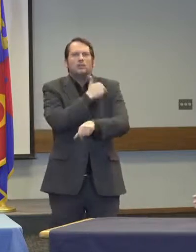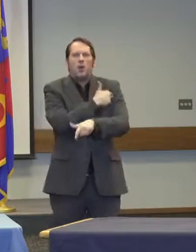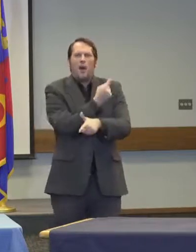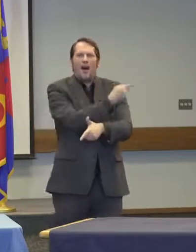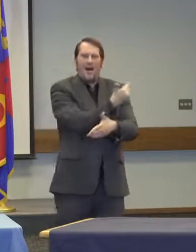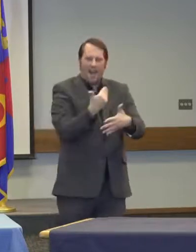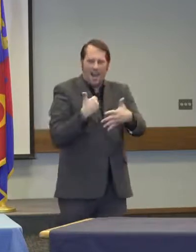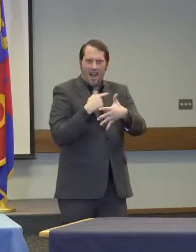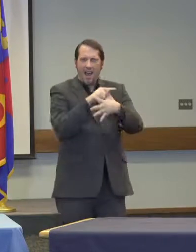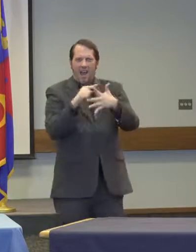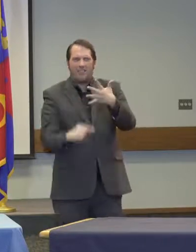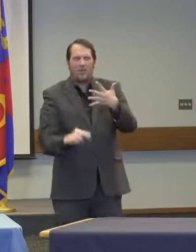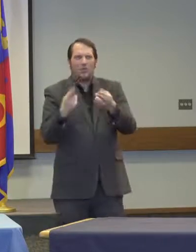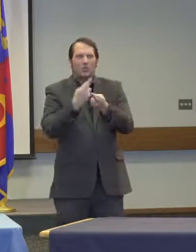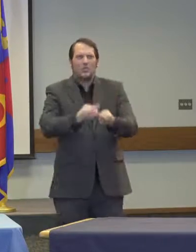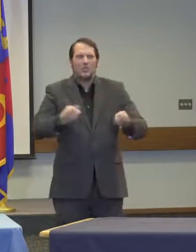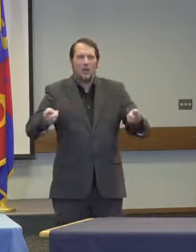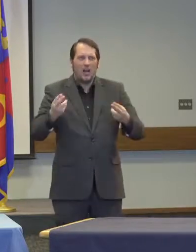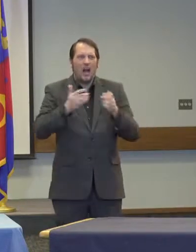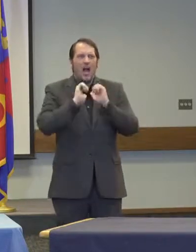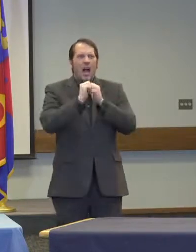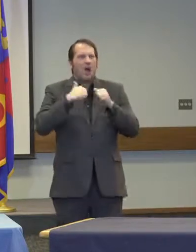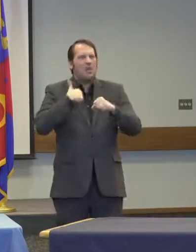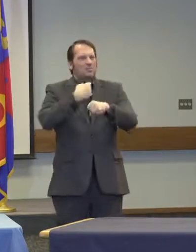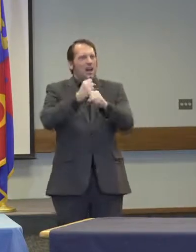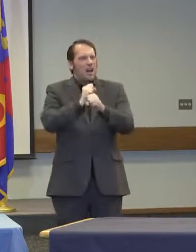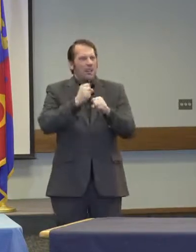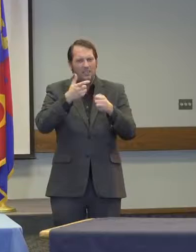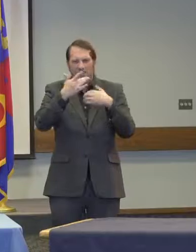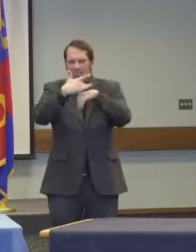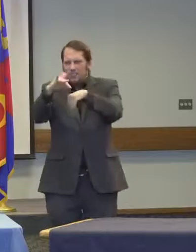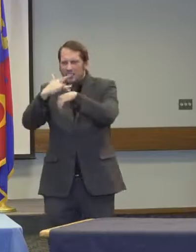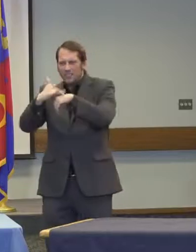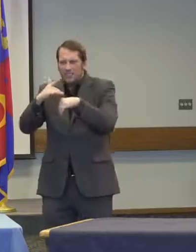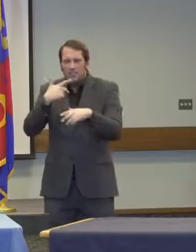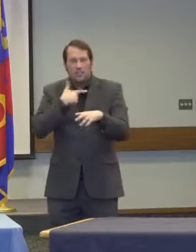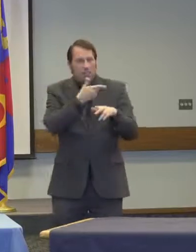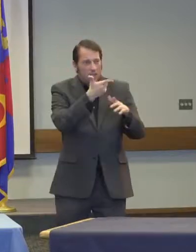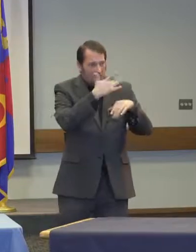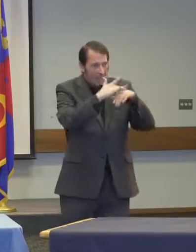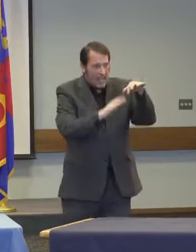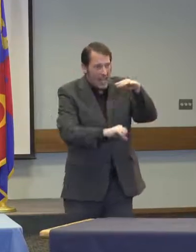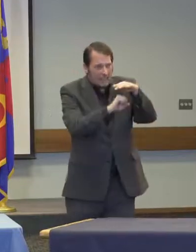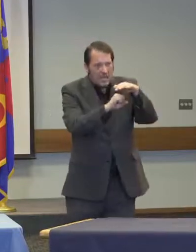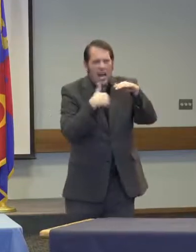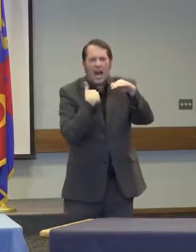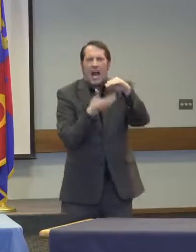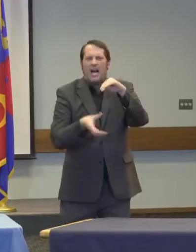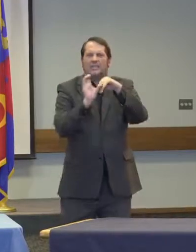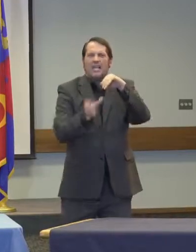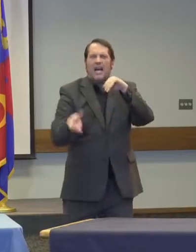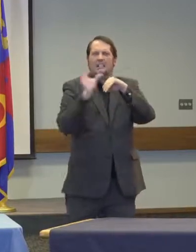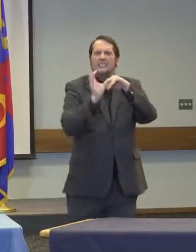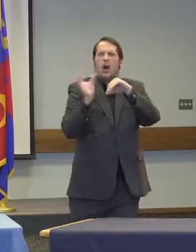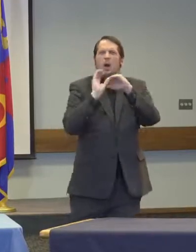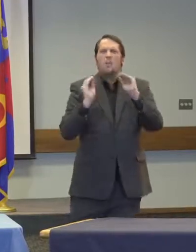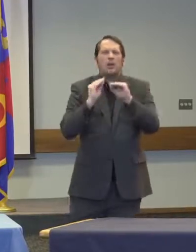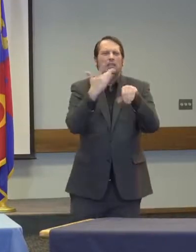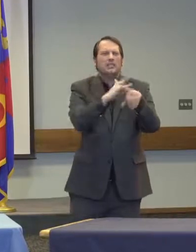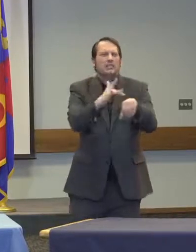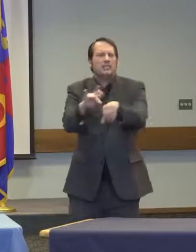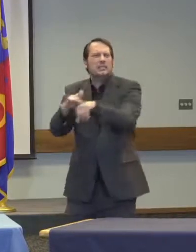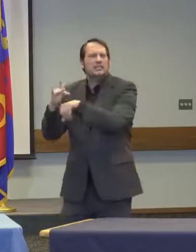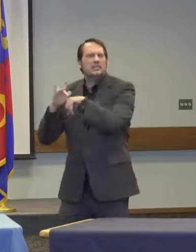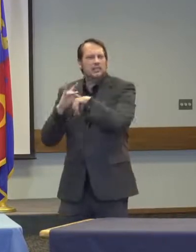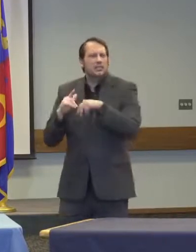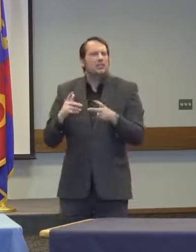our hospitals and look at other sites to provide critical care in the future, we're going to need more staff support with that. And so